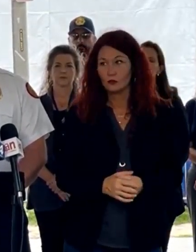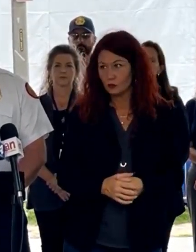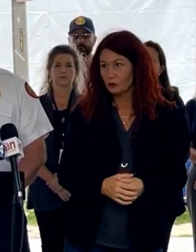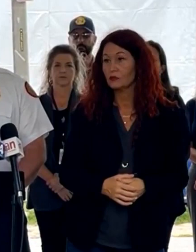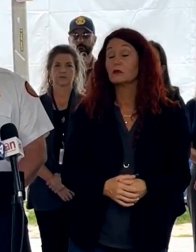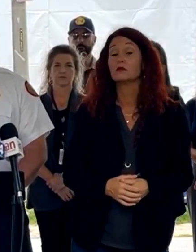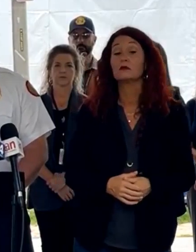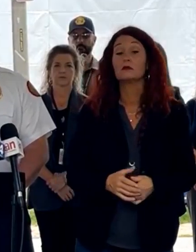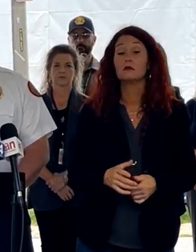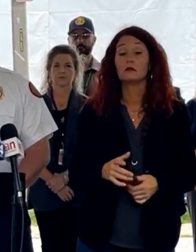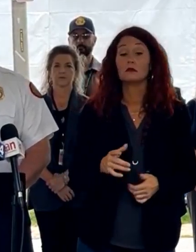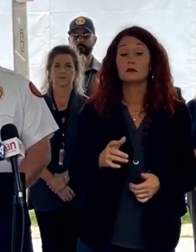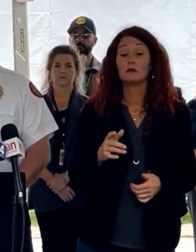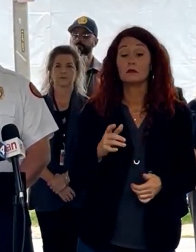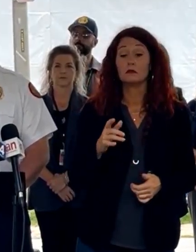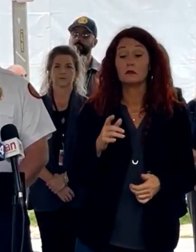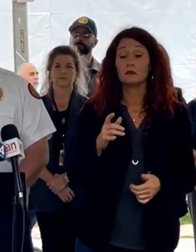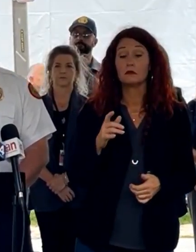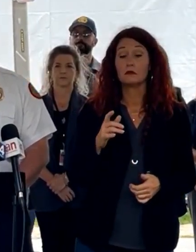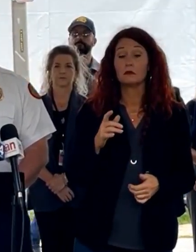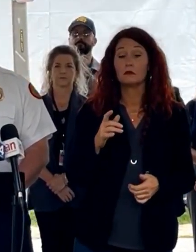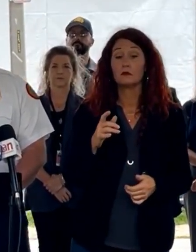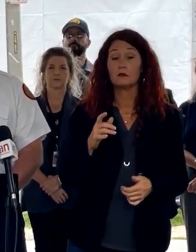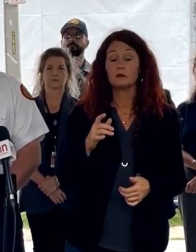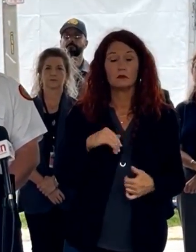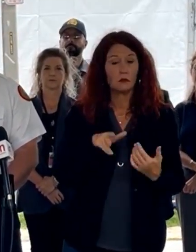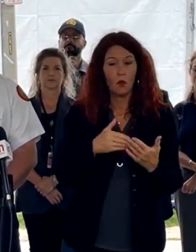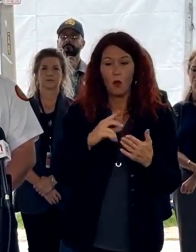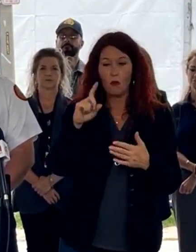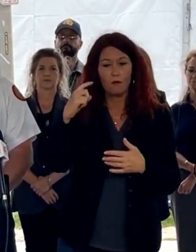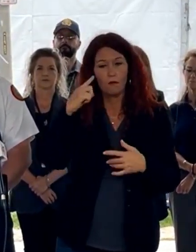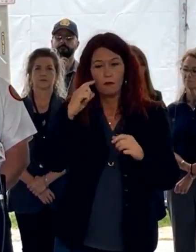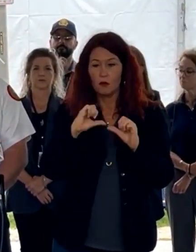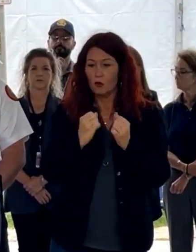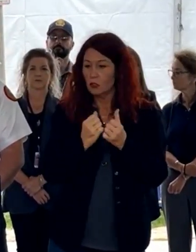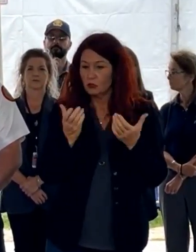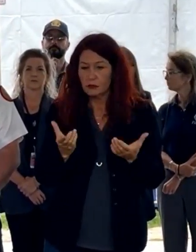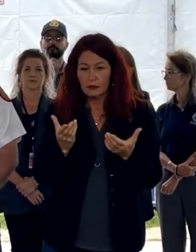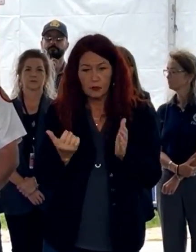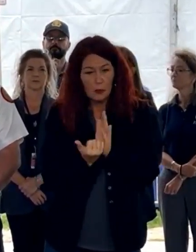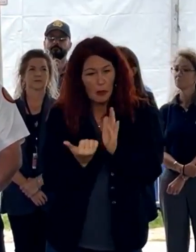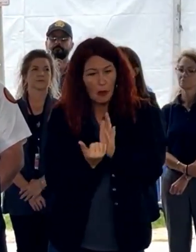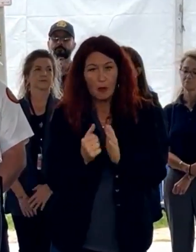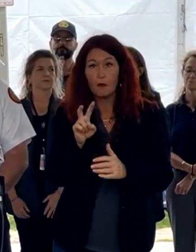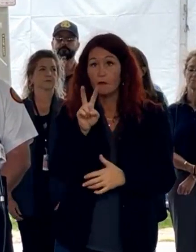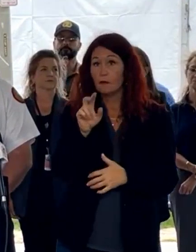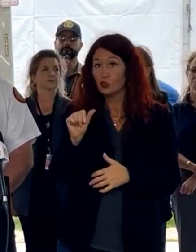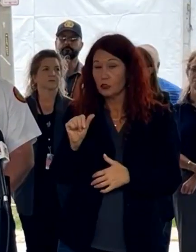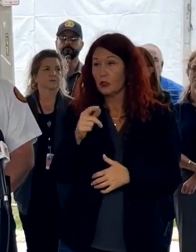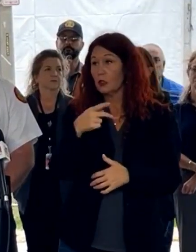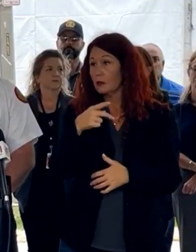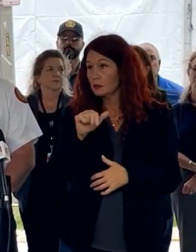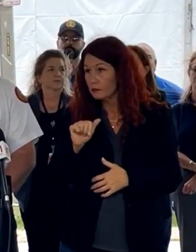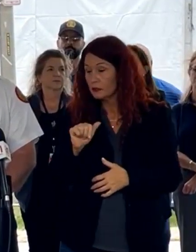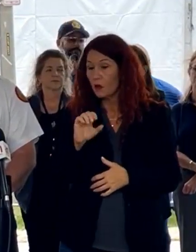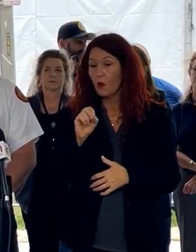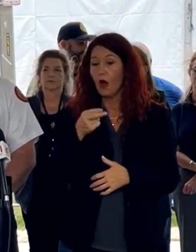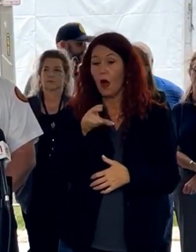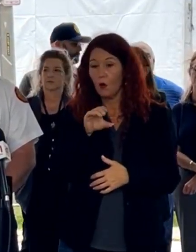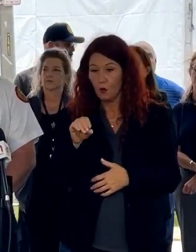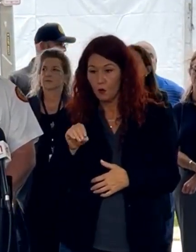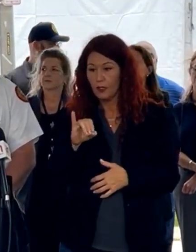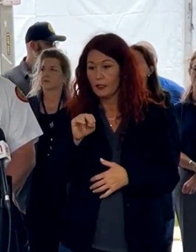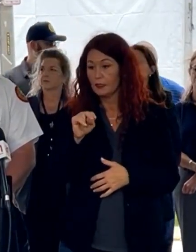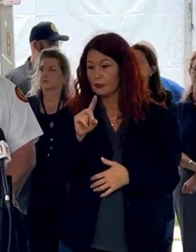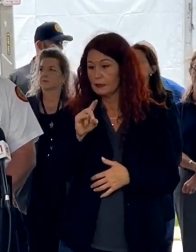Currently, last operational period, we still have our federal resources here on site. So our Virginia team, Pennsylvania, Ohio, Indiana, and New